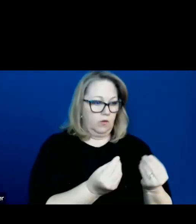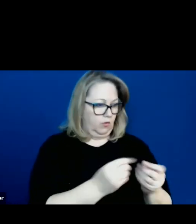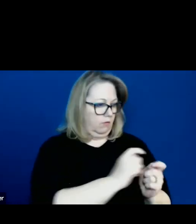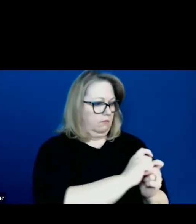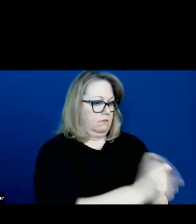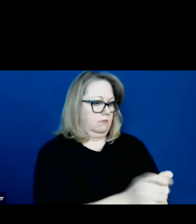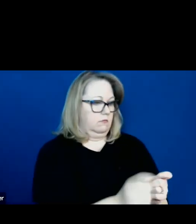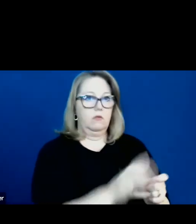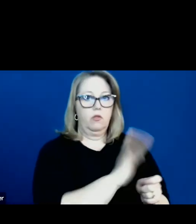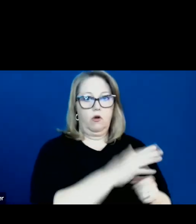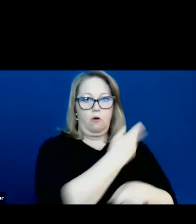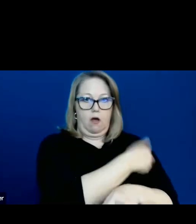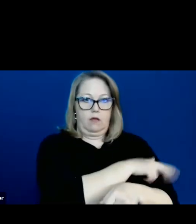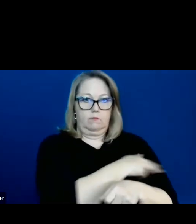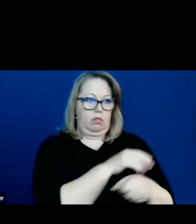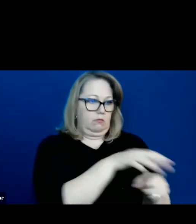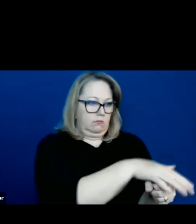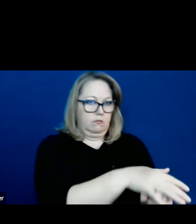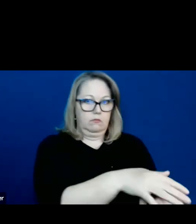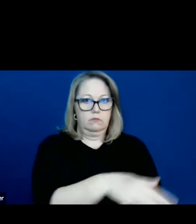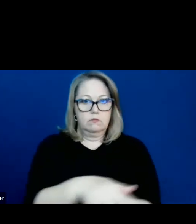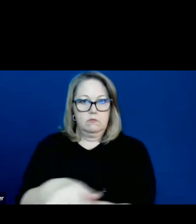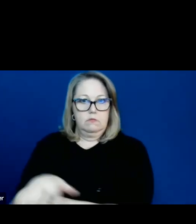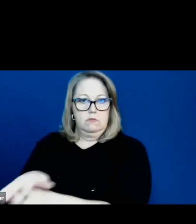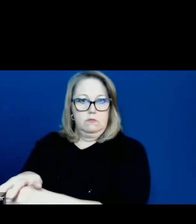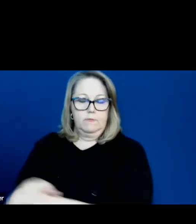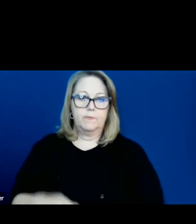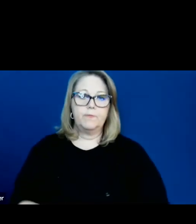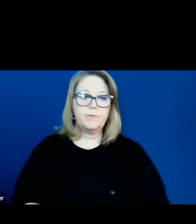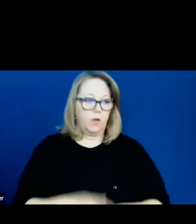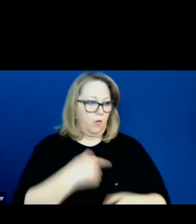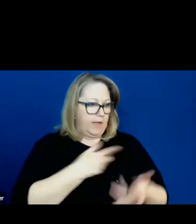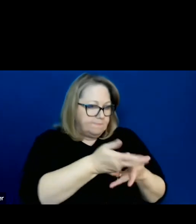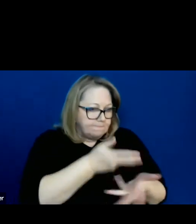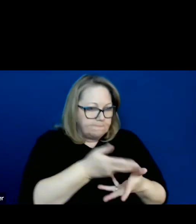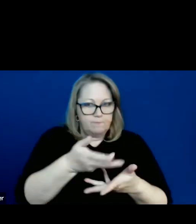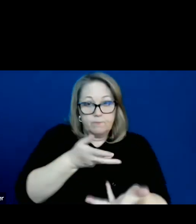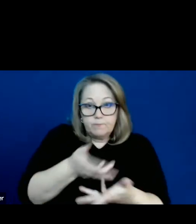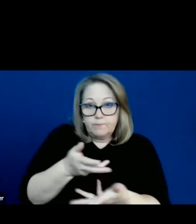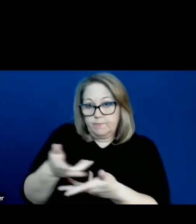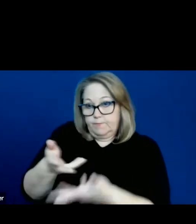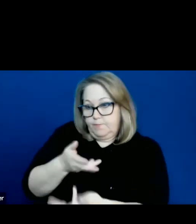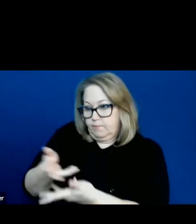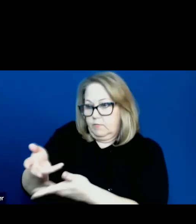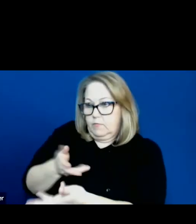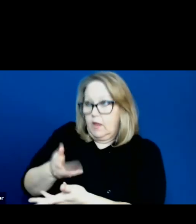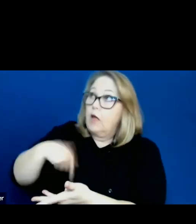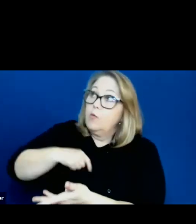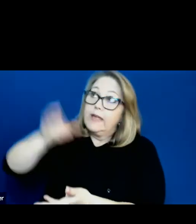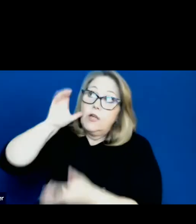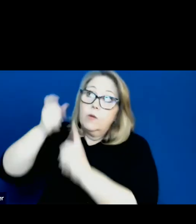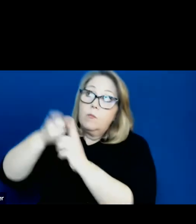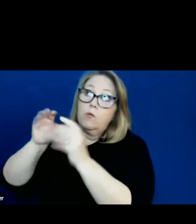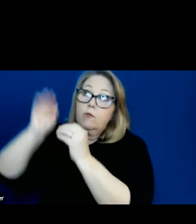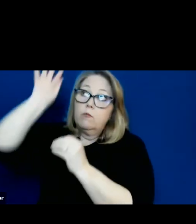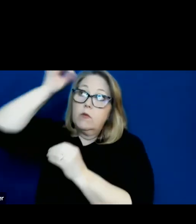We remain in close contact with our partners statewide to provide guidance as more information is received from the federal government.